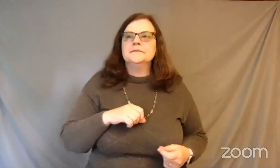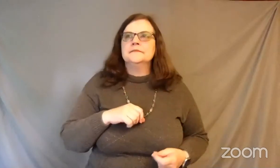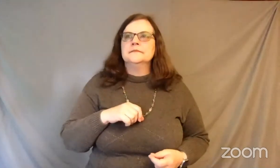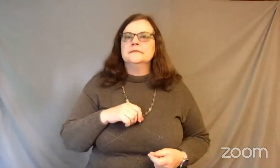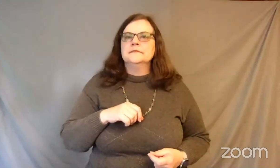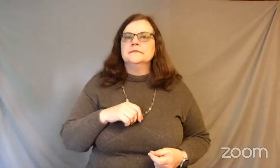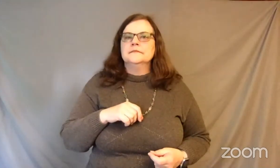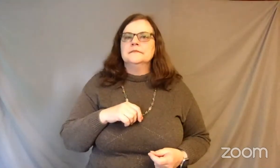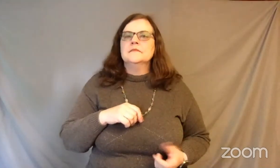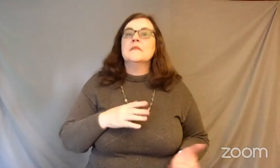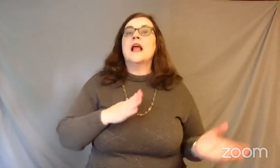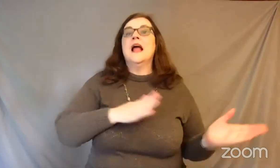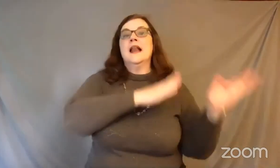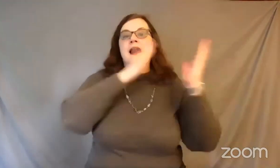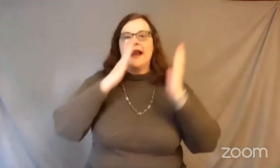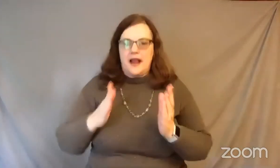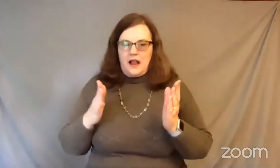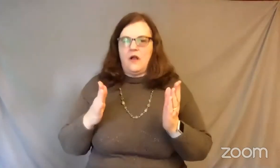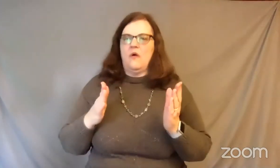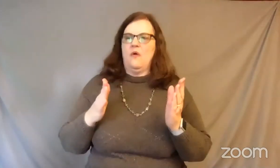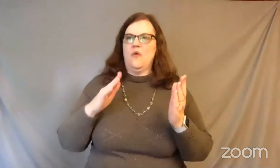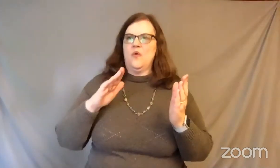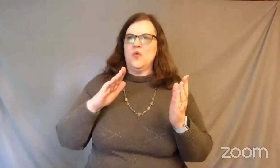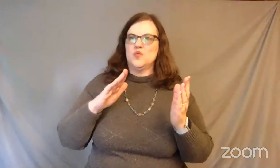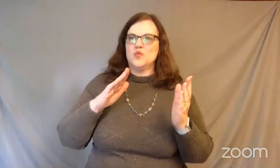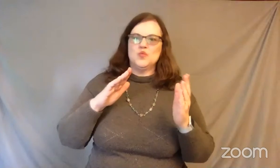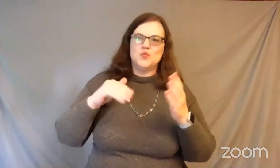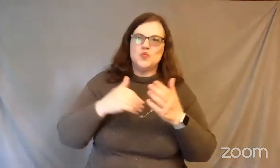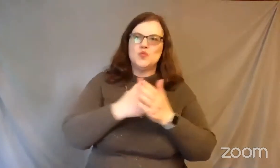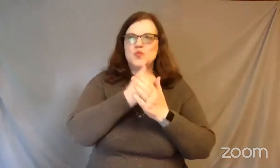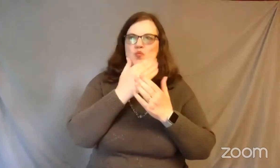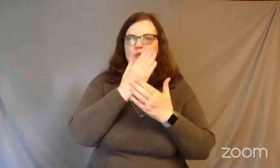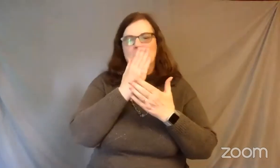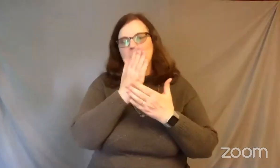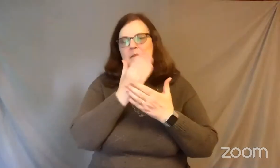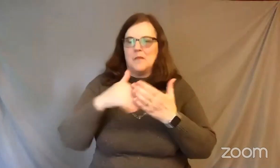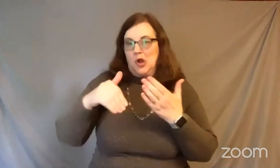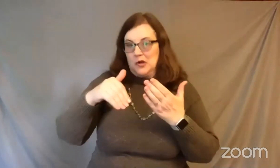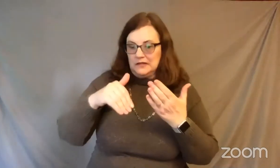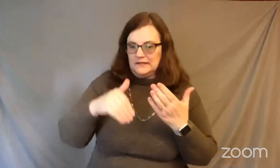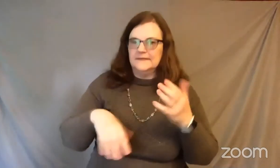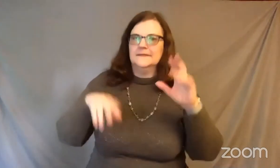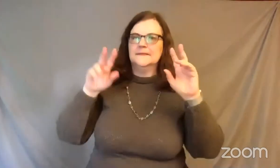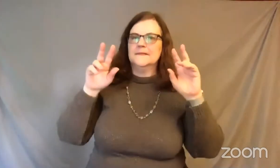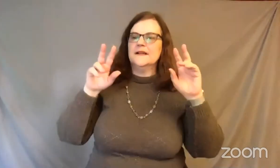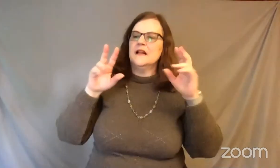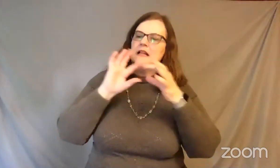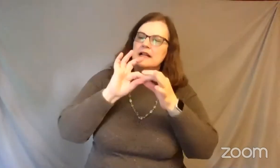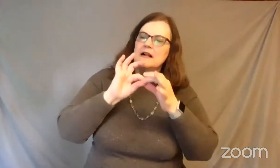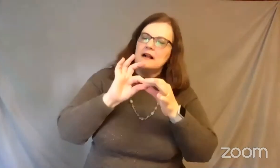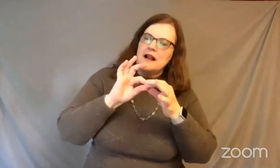And we have enough data to support our conclusions around that. Now for the second